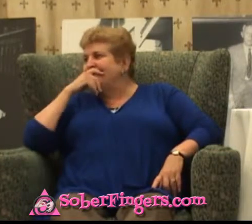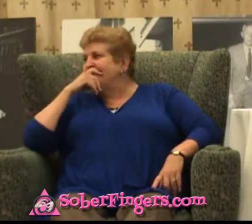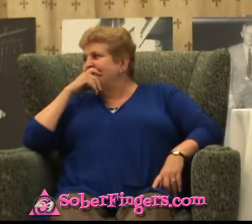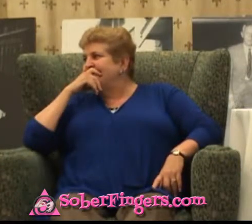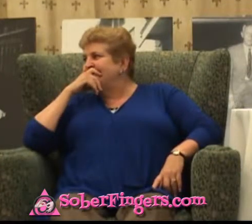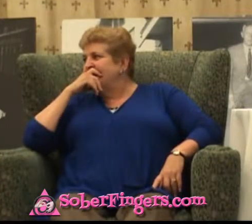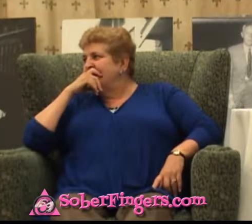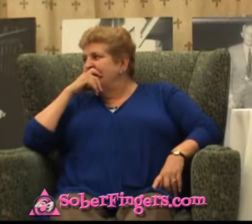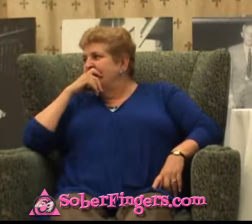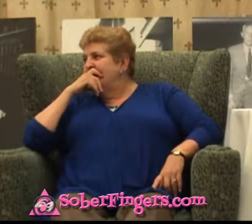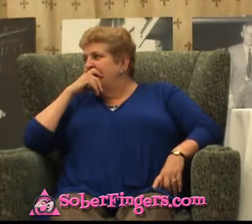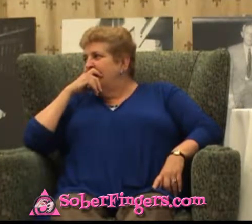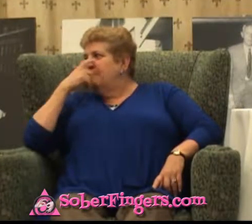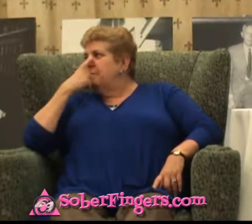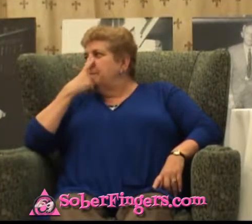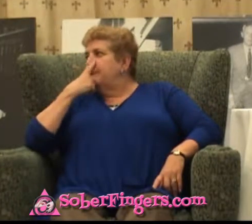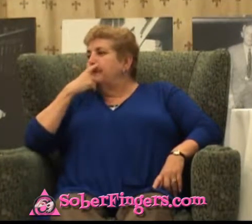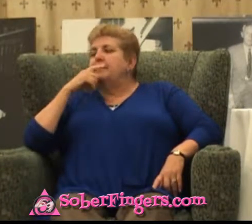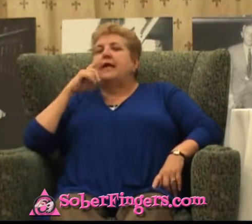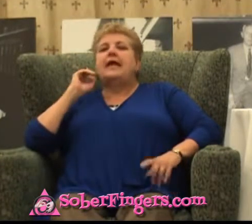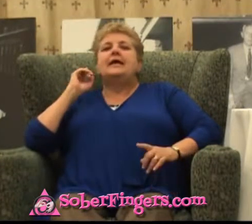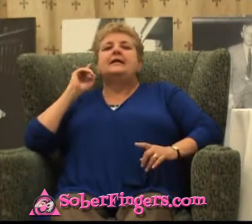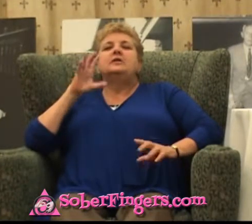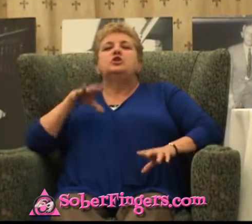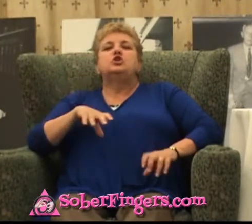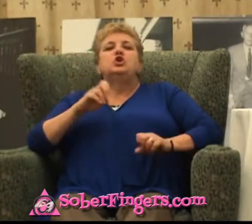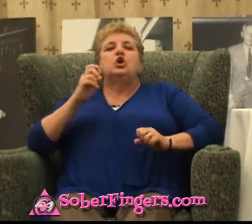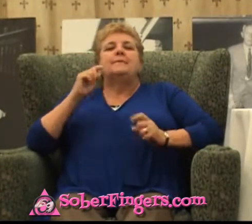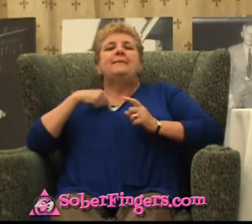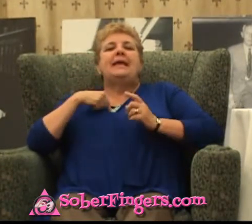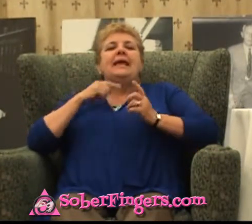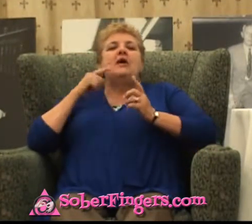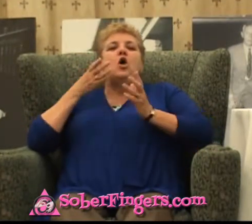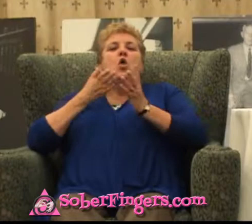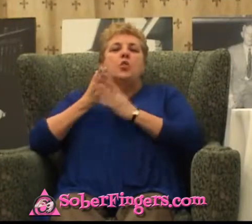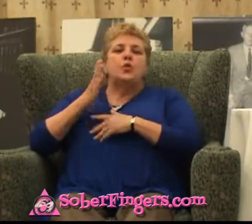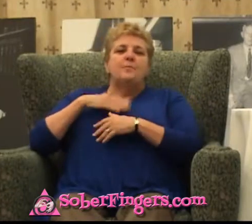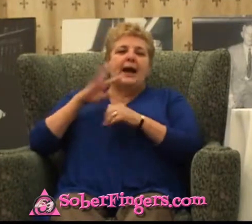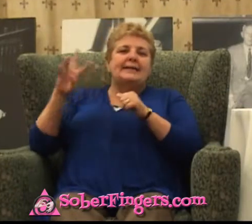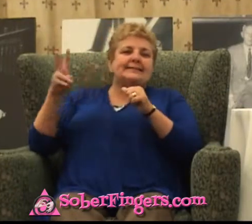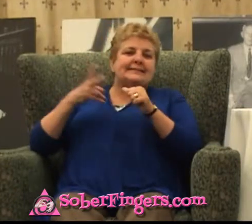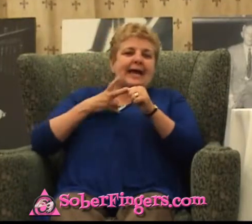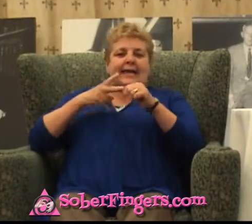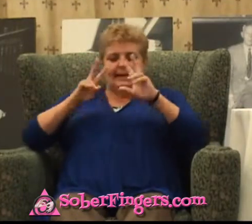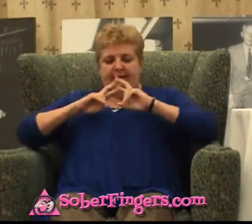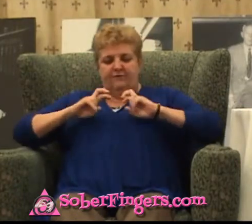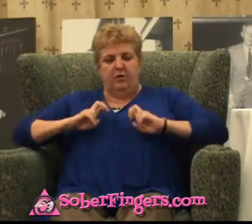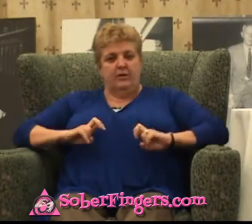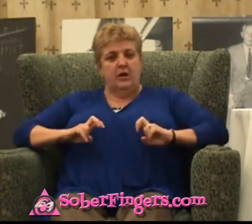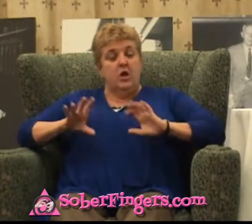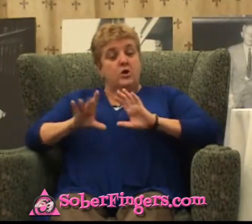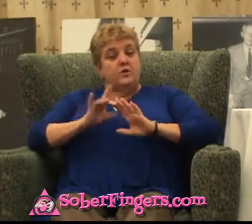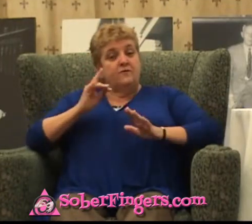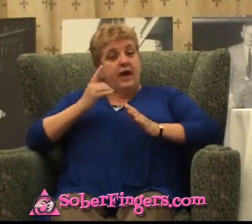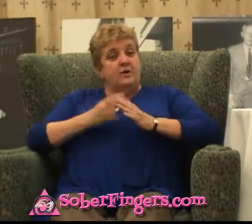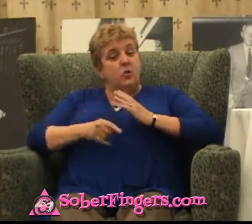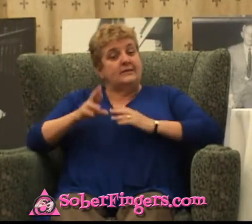Honestly, it took till my second inventory to find out what the root cause of that problem